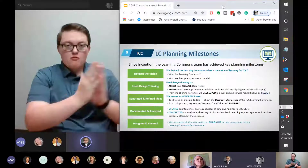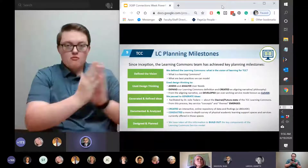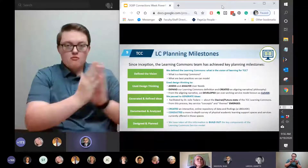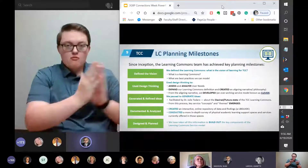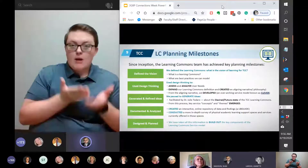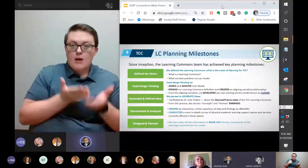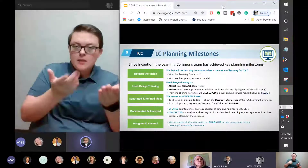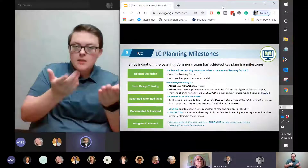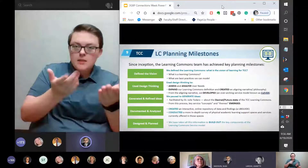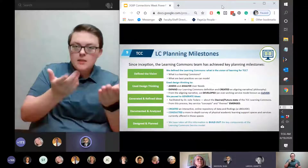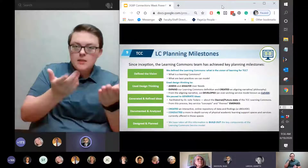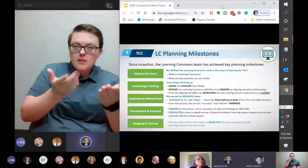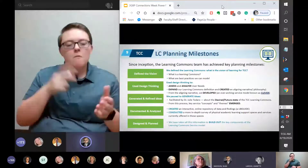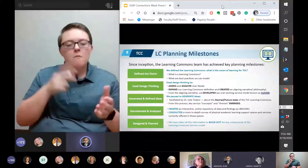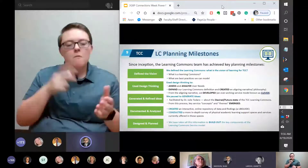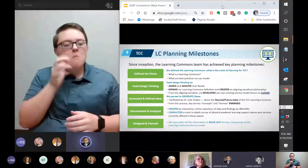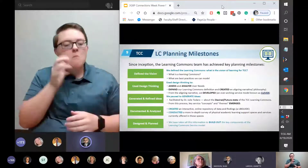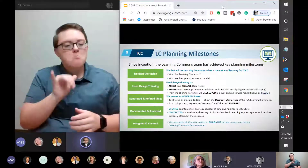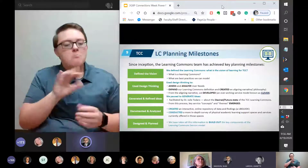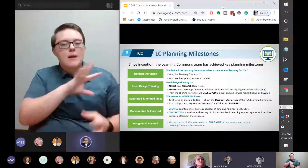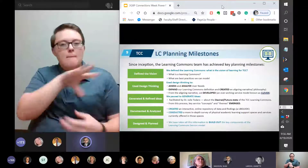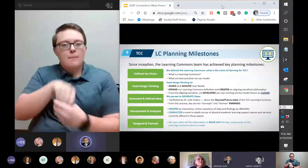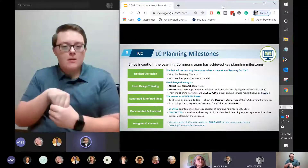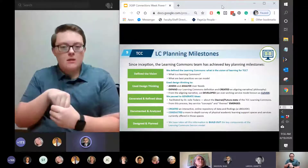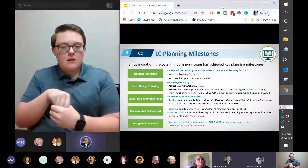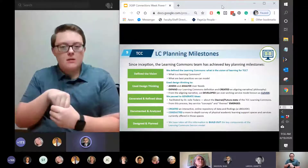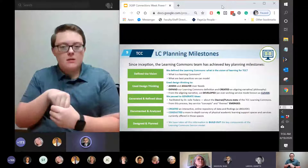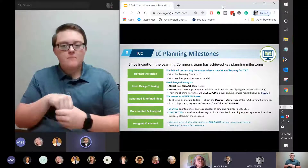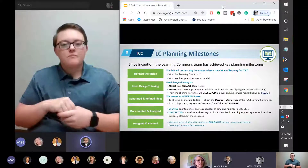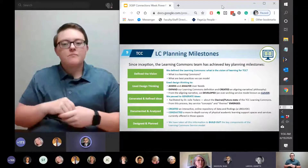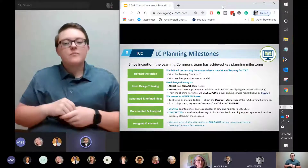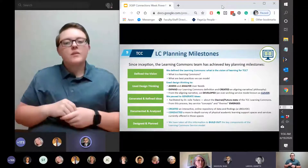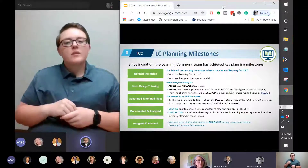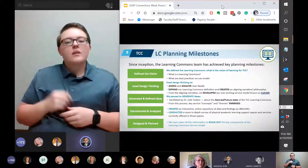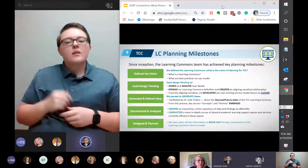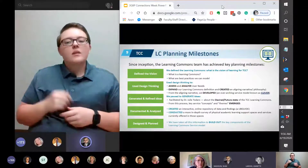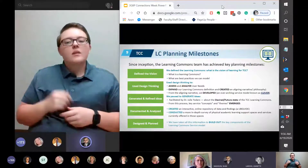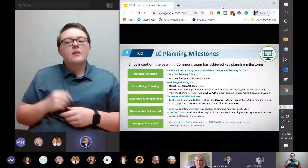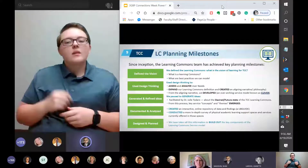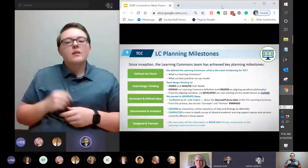of work. We have a repository of data and our findings